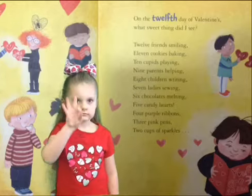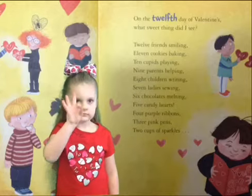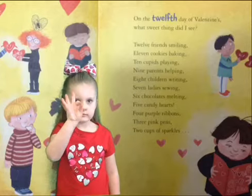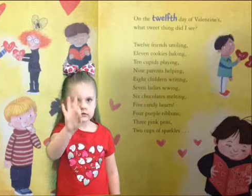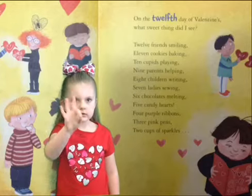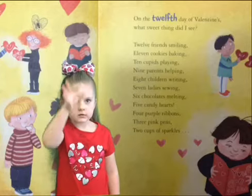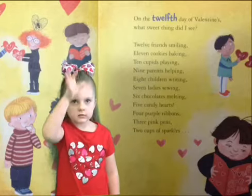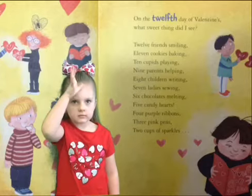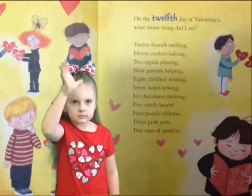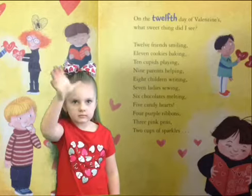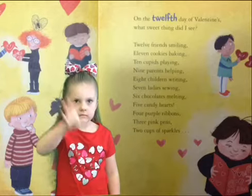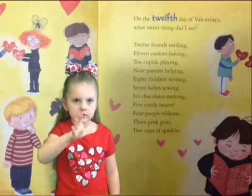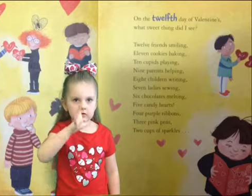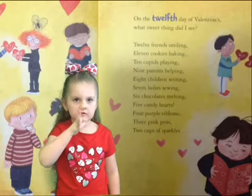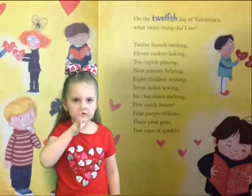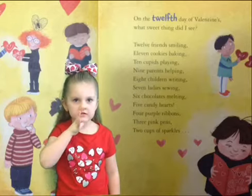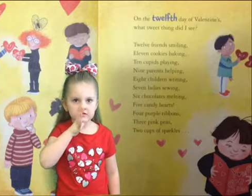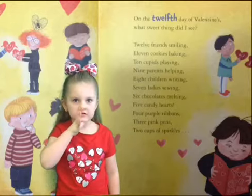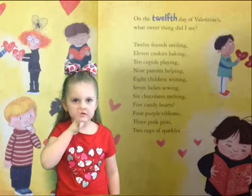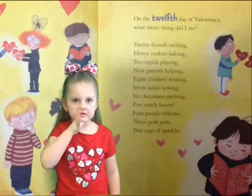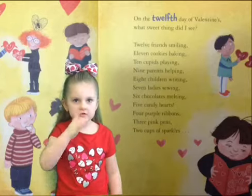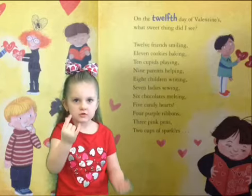Nine parents helping.